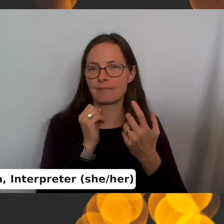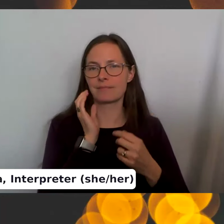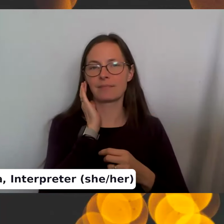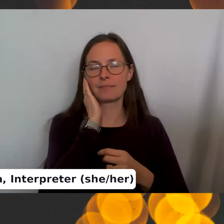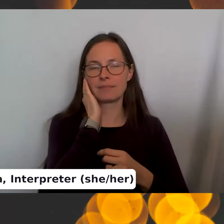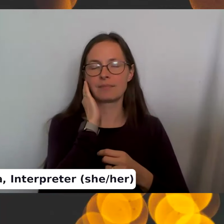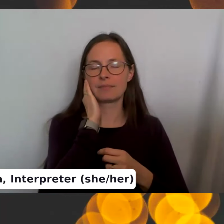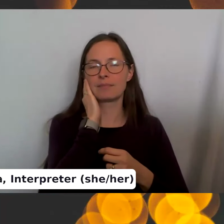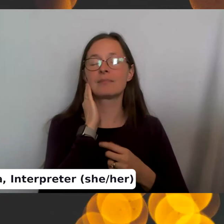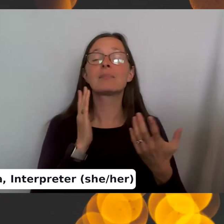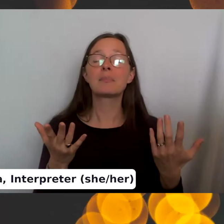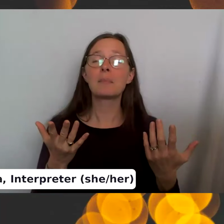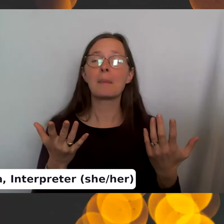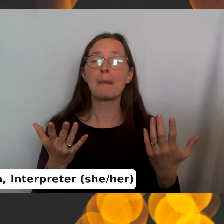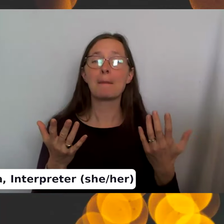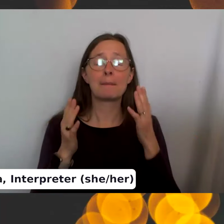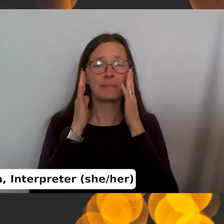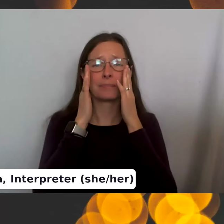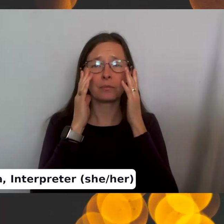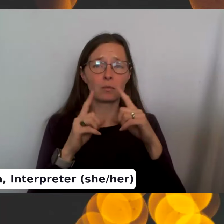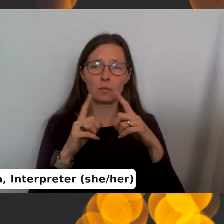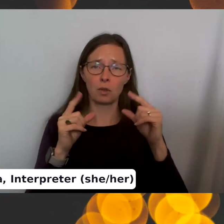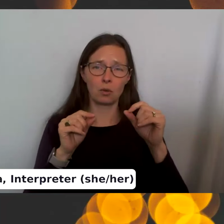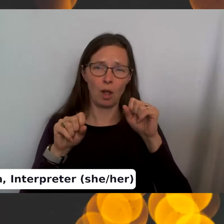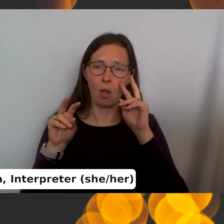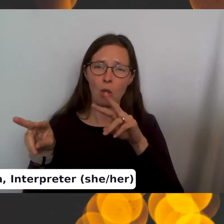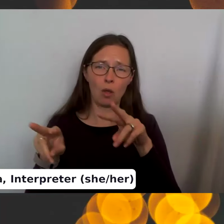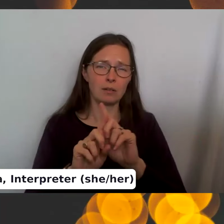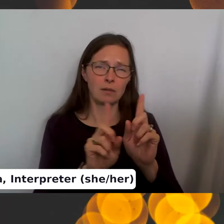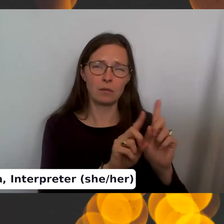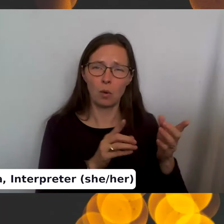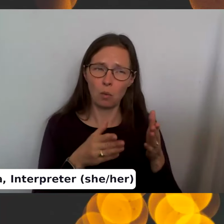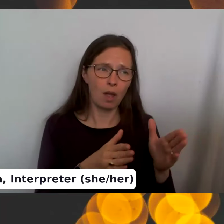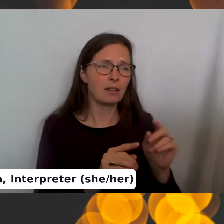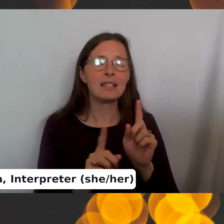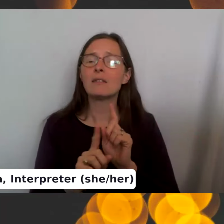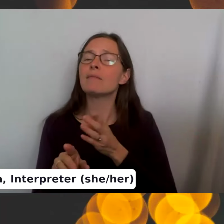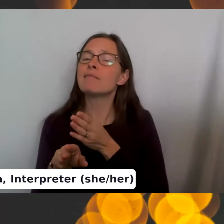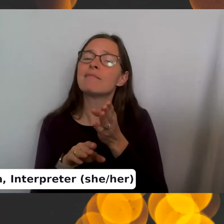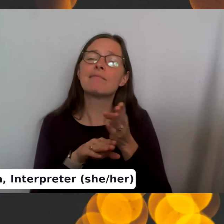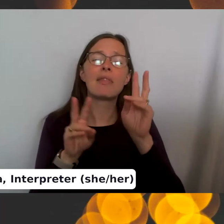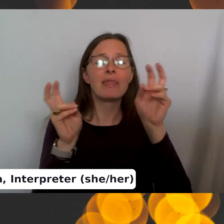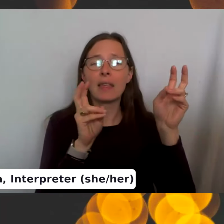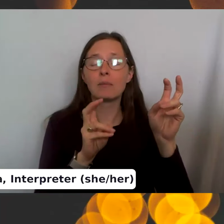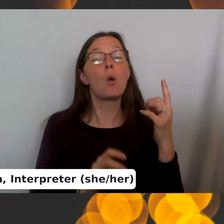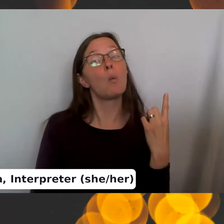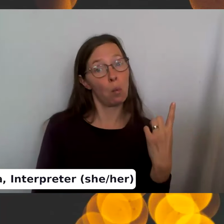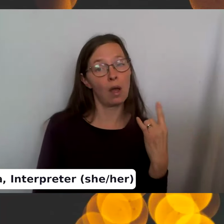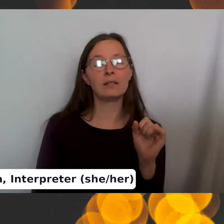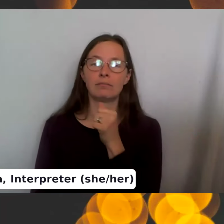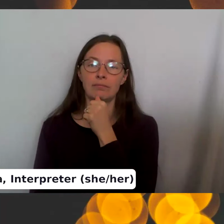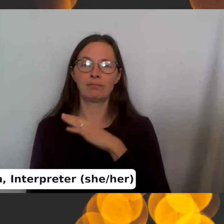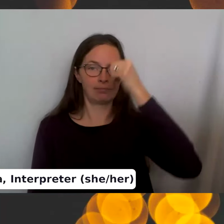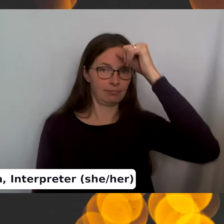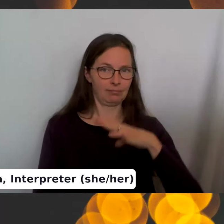So there are many ways to look at cards and themes across cards. One of them is feminine and masculine.